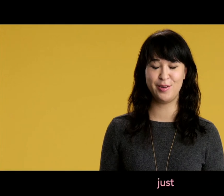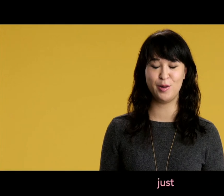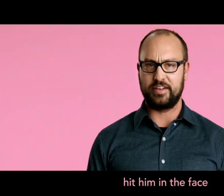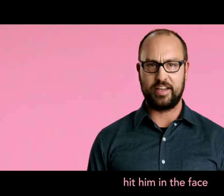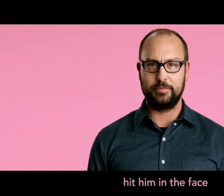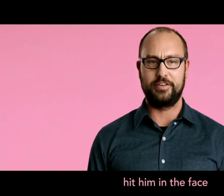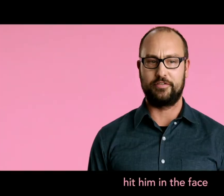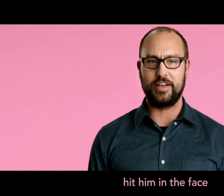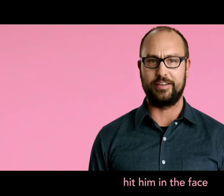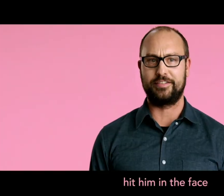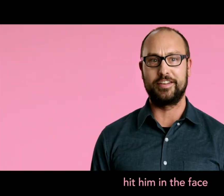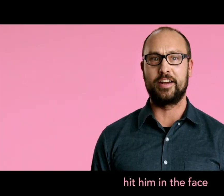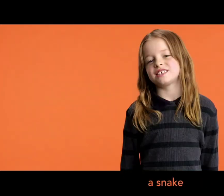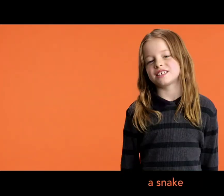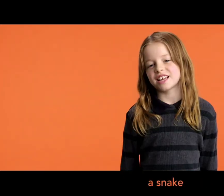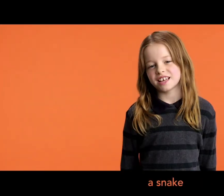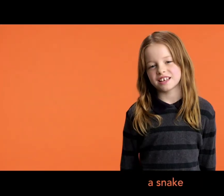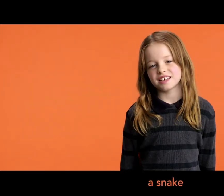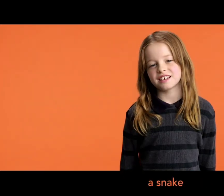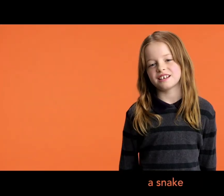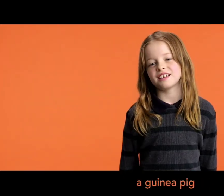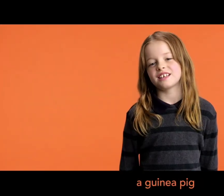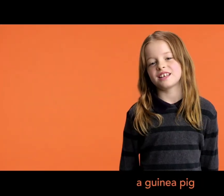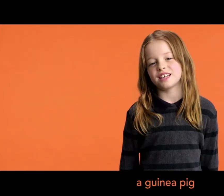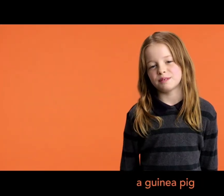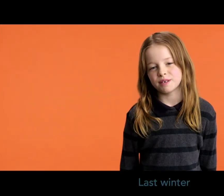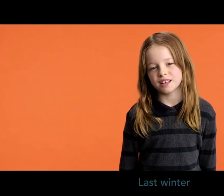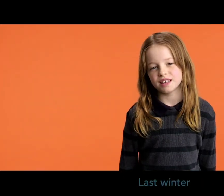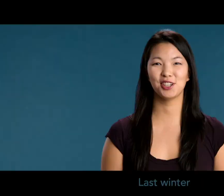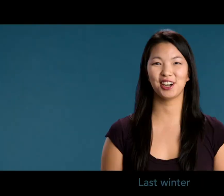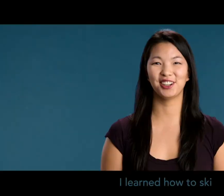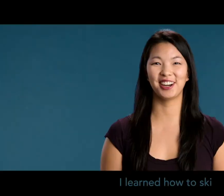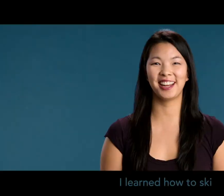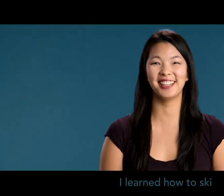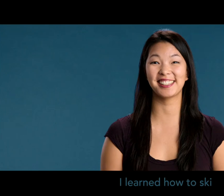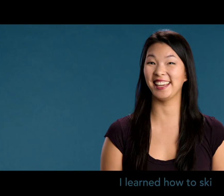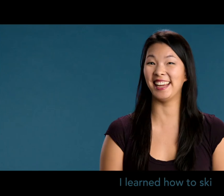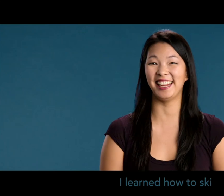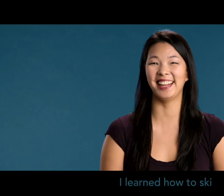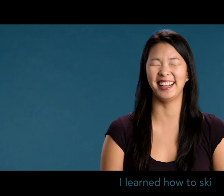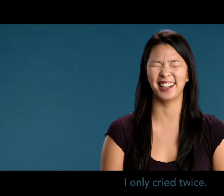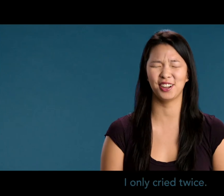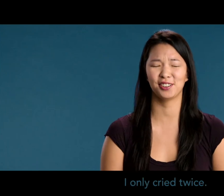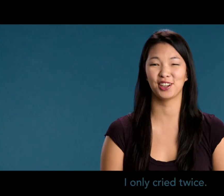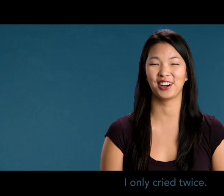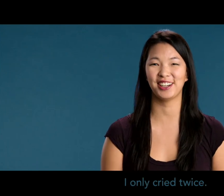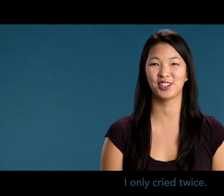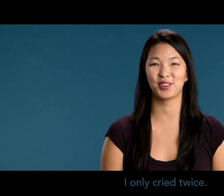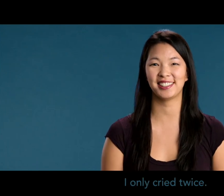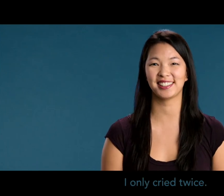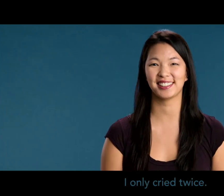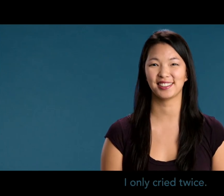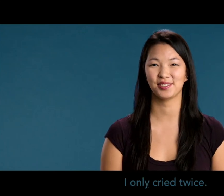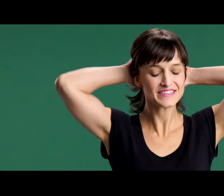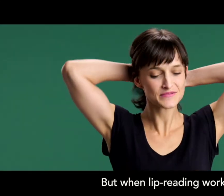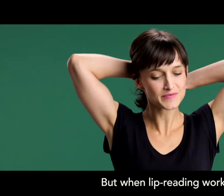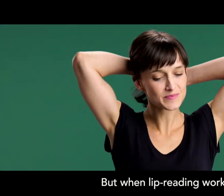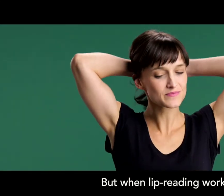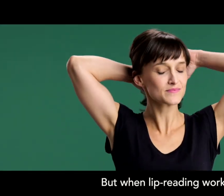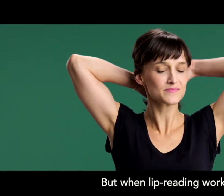cat, just hit him in the face, a snake, a guinea pig. Last winter, I learned how to ski. I only cried twice.